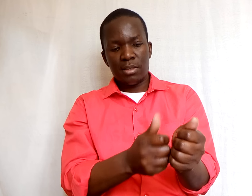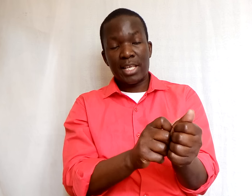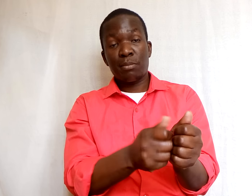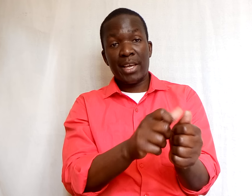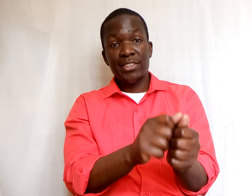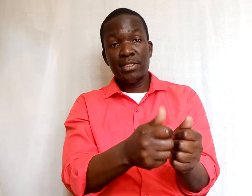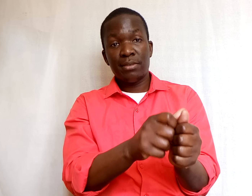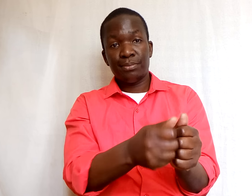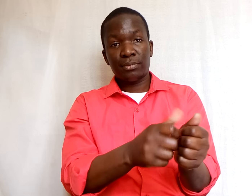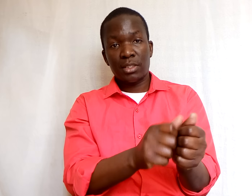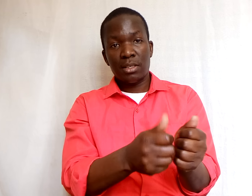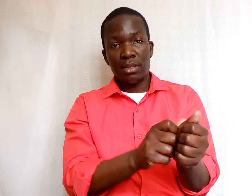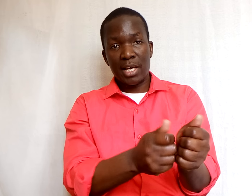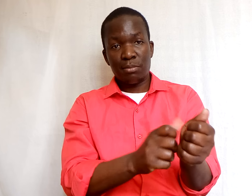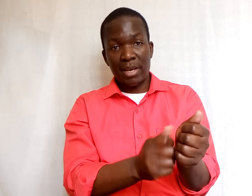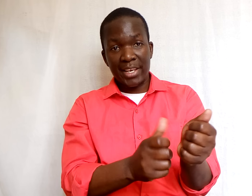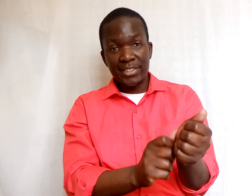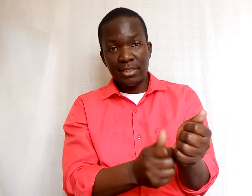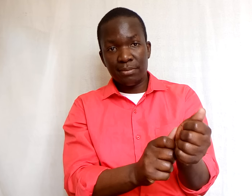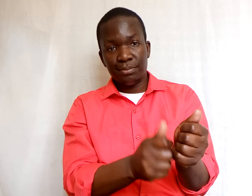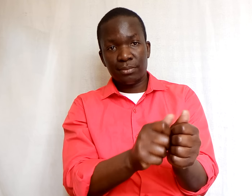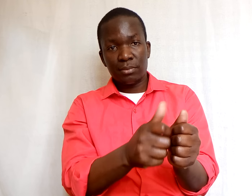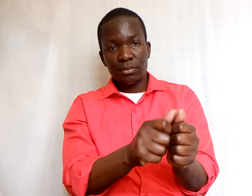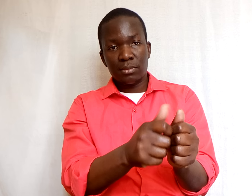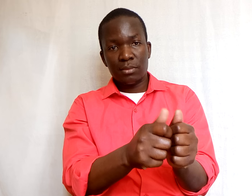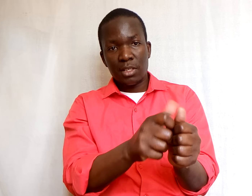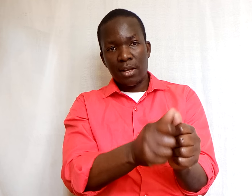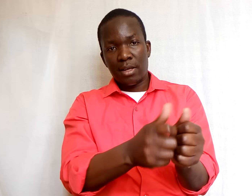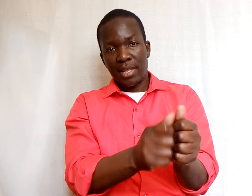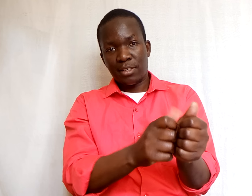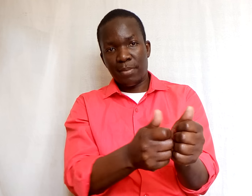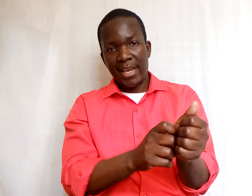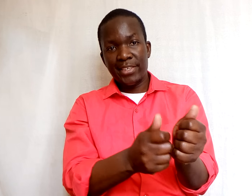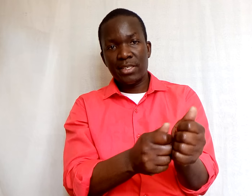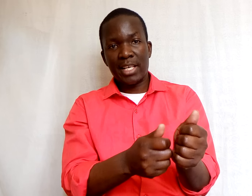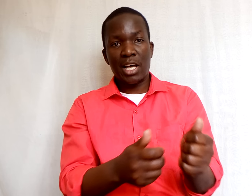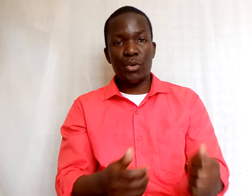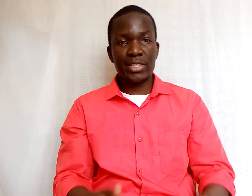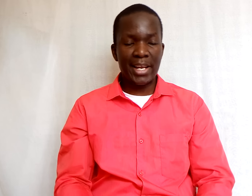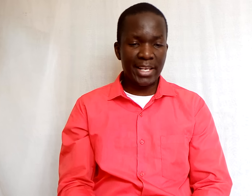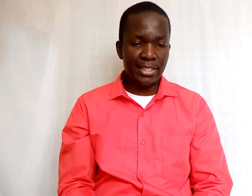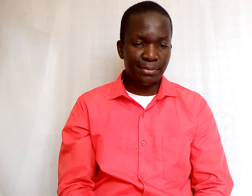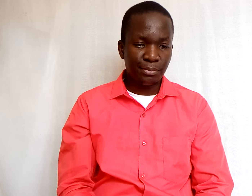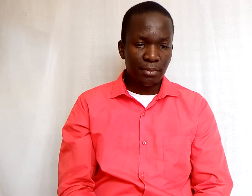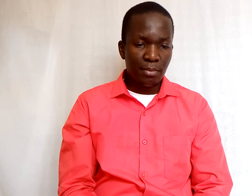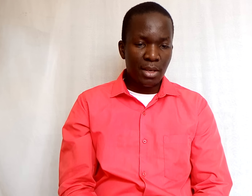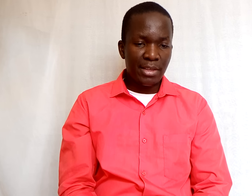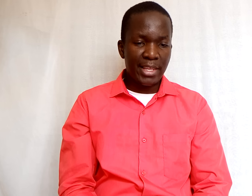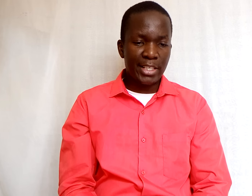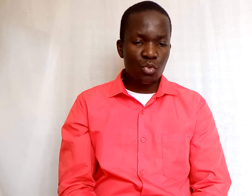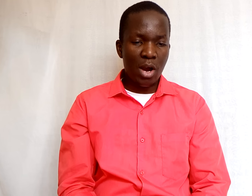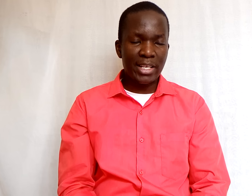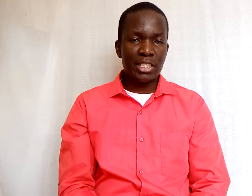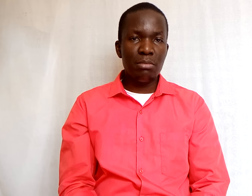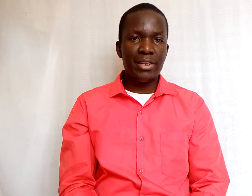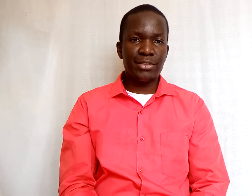That's maize. That's maize. That's maize. That's how we sign it. The next one is